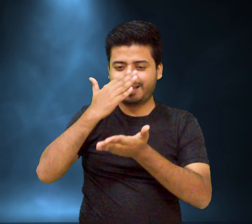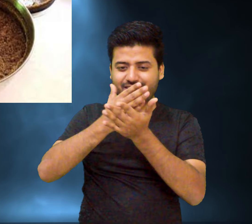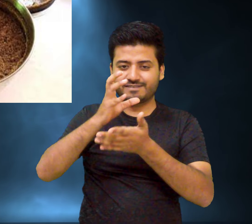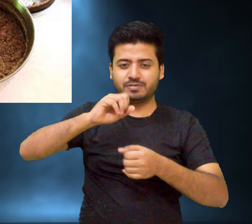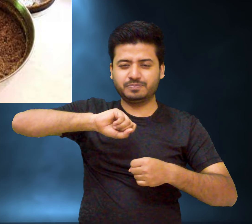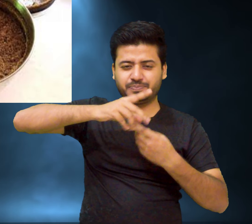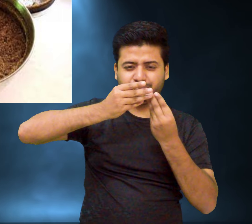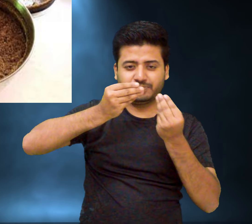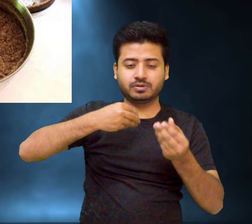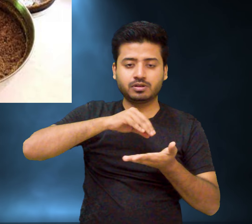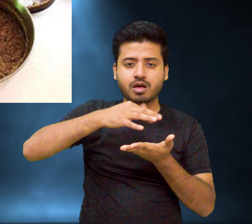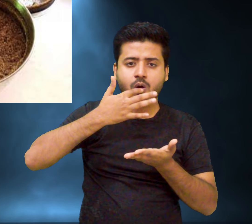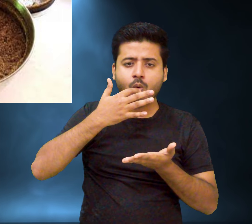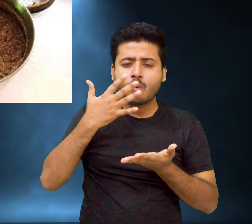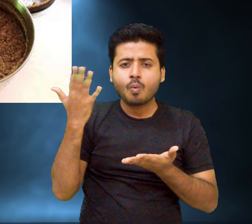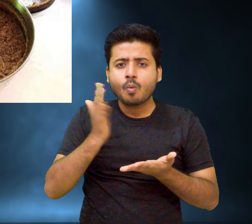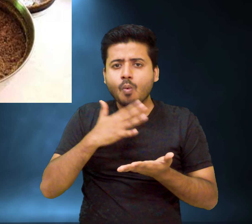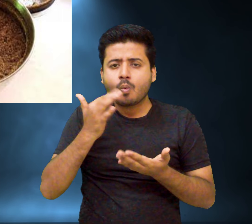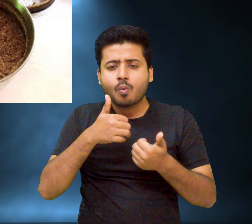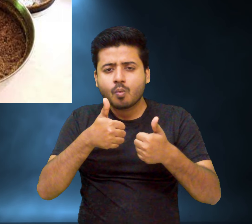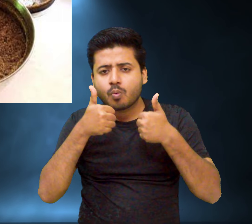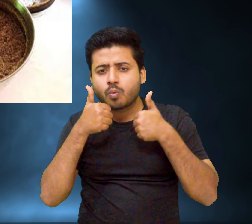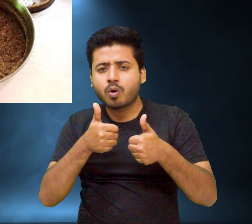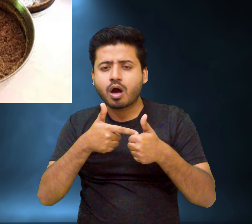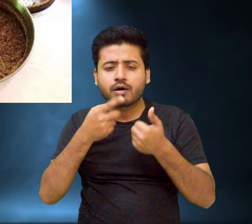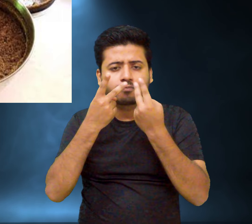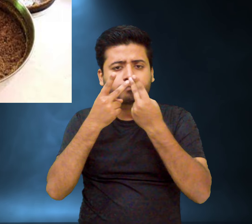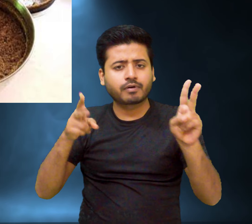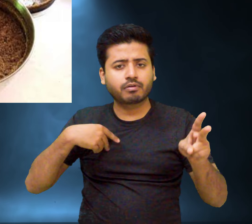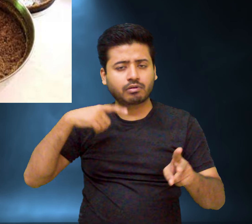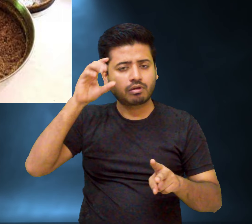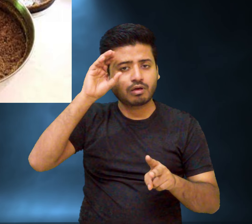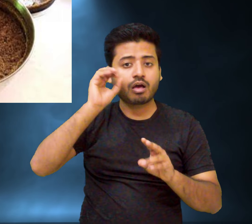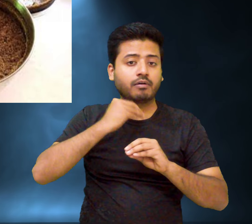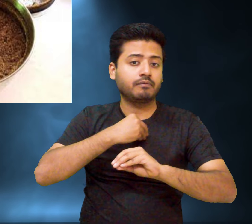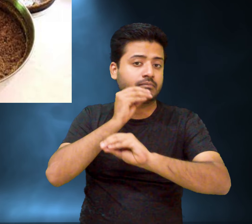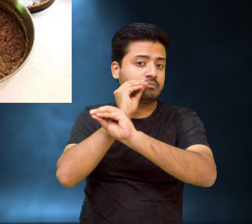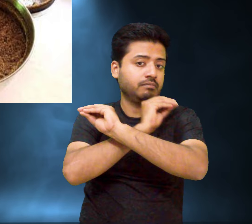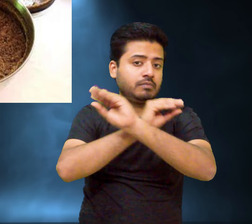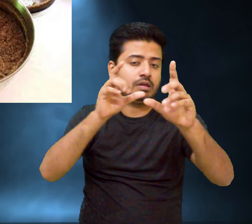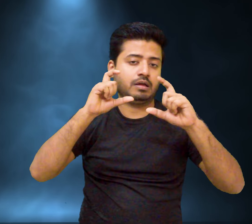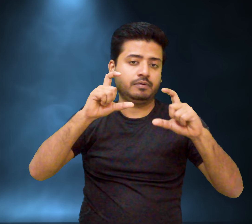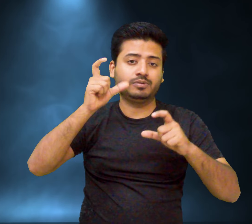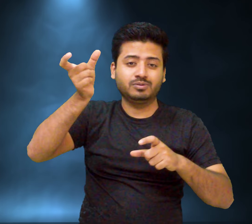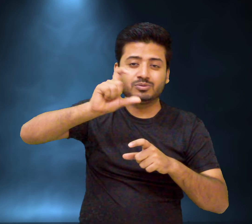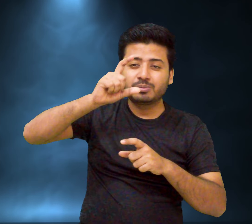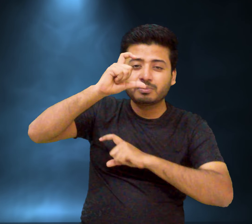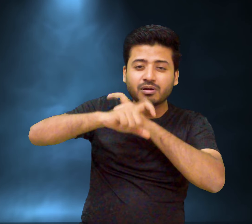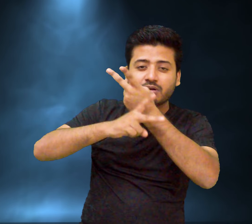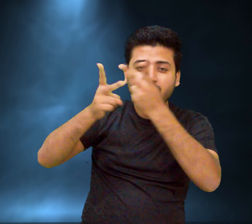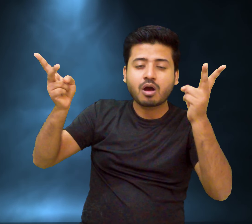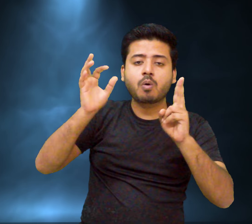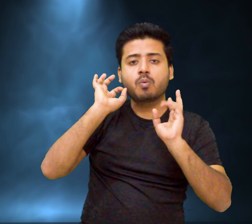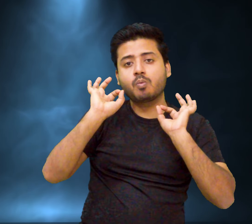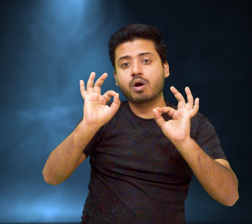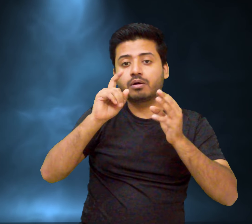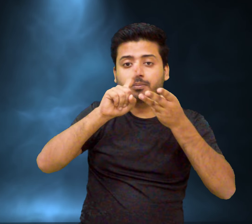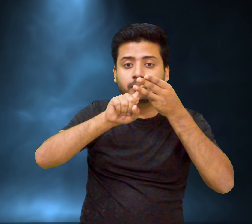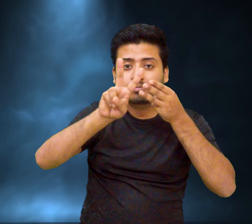nutrient absorption. One of black pepper's most significant benefits is its ability to increase the bioavailability of nutrients.